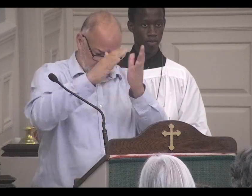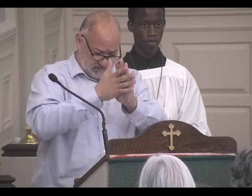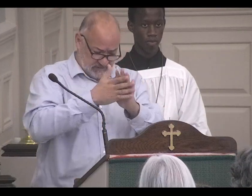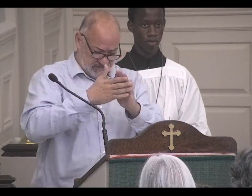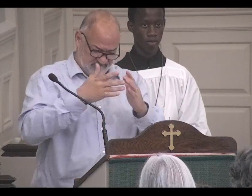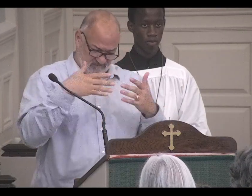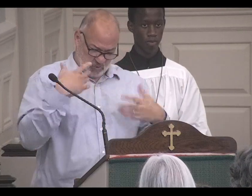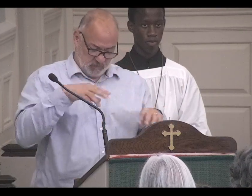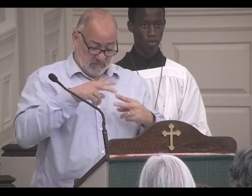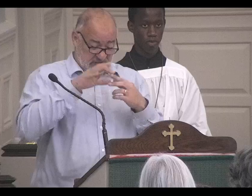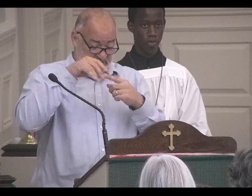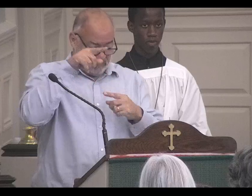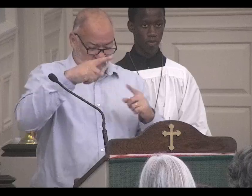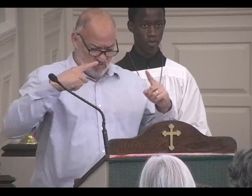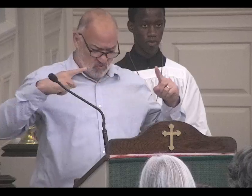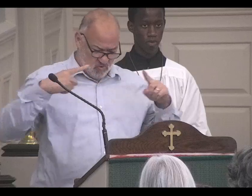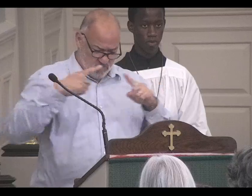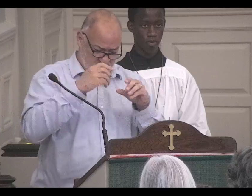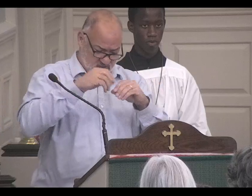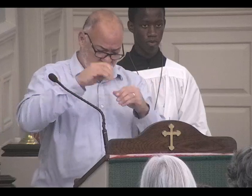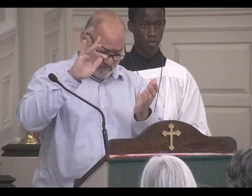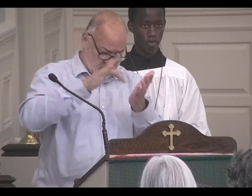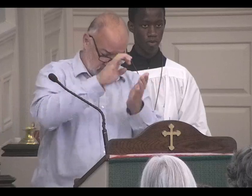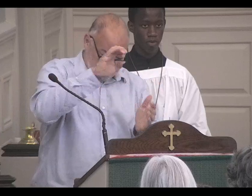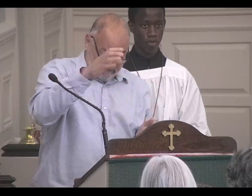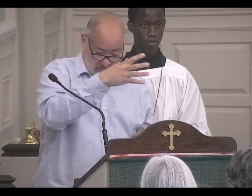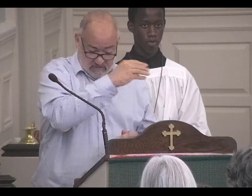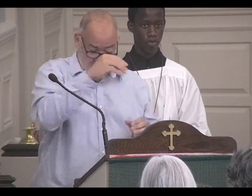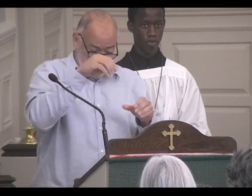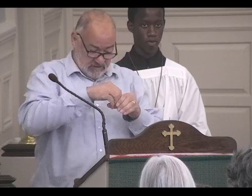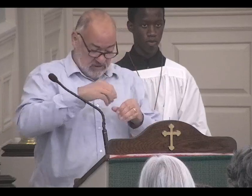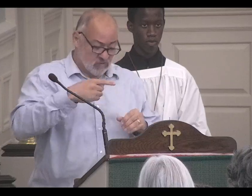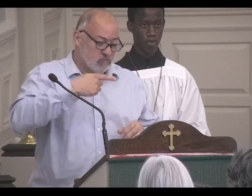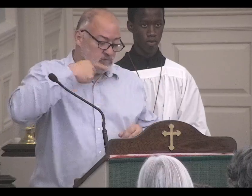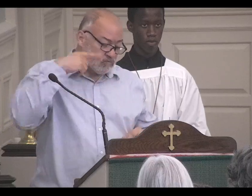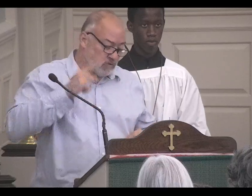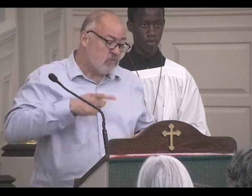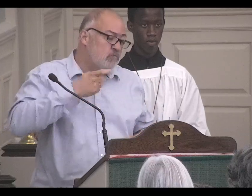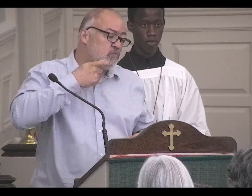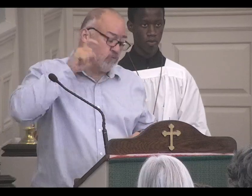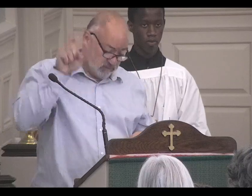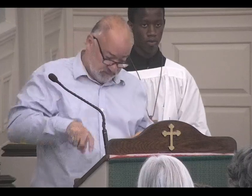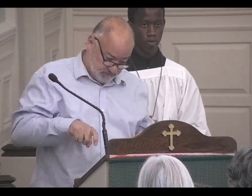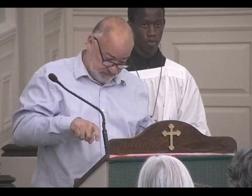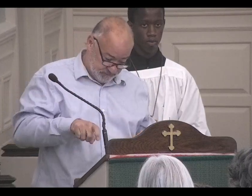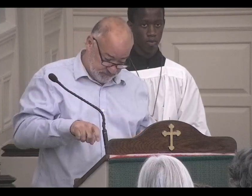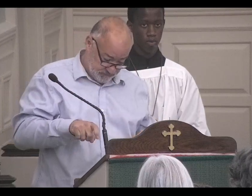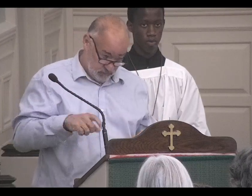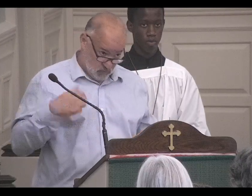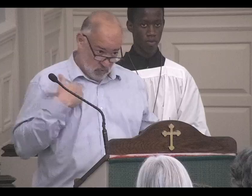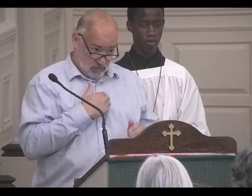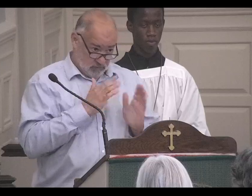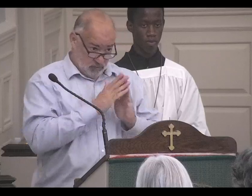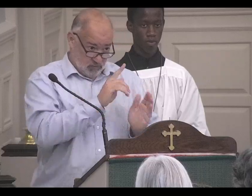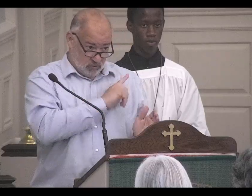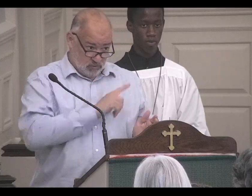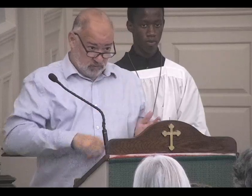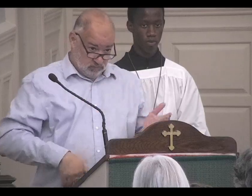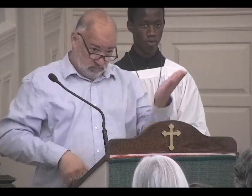For world peace, especially conflicts in the Middle East and in Russia, Ukraine, we pray to the